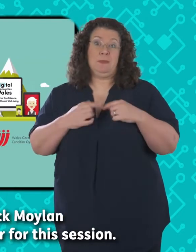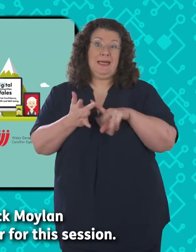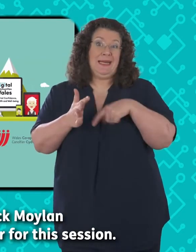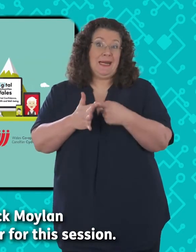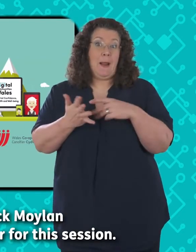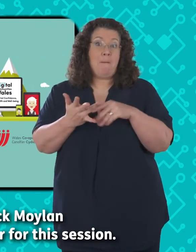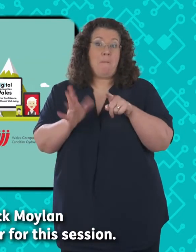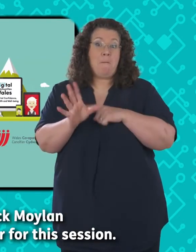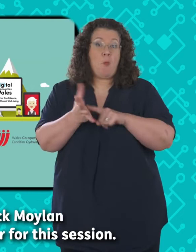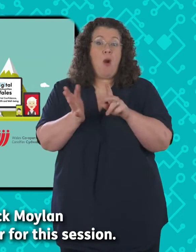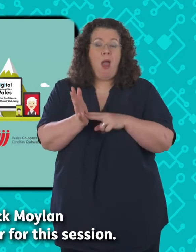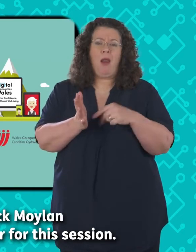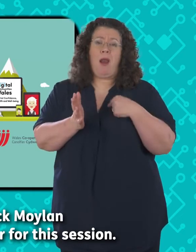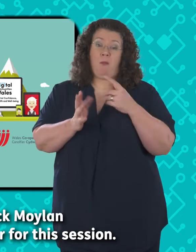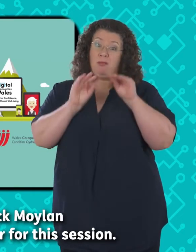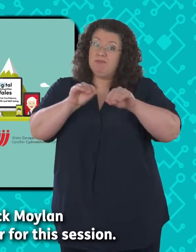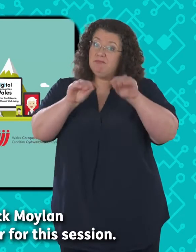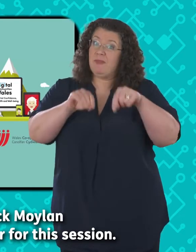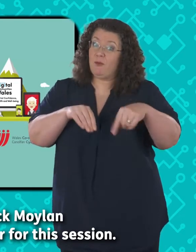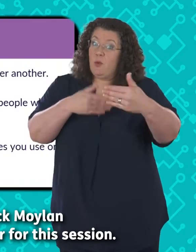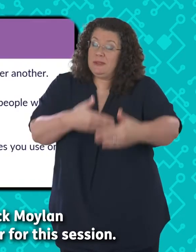is Nick Moylan. I'll be your trainer for this session.